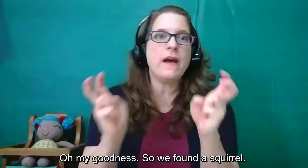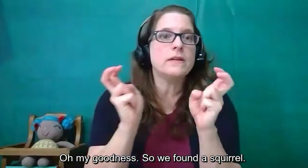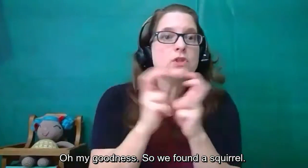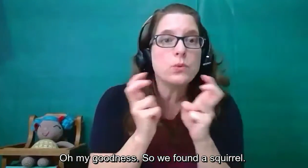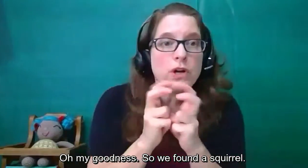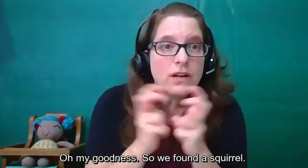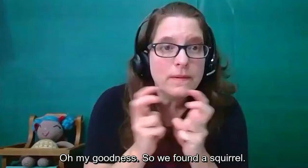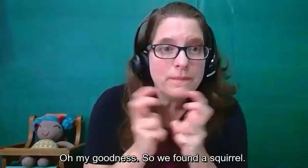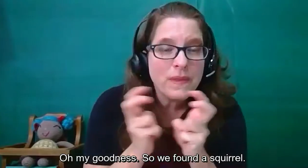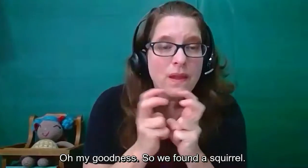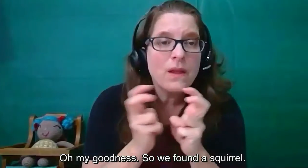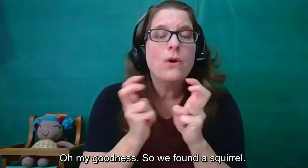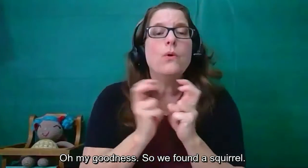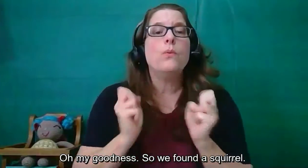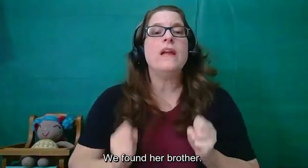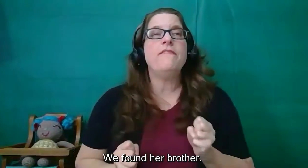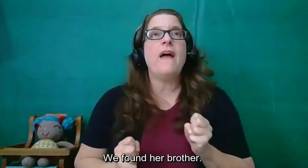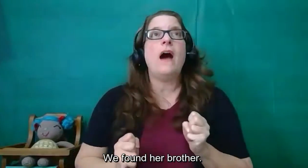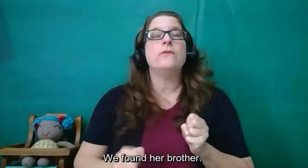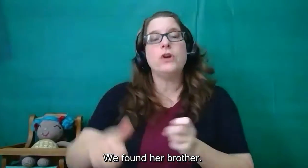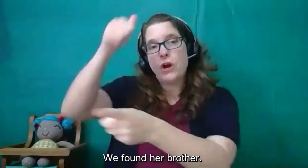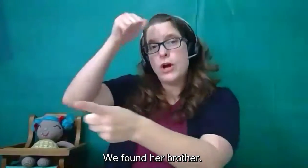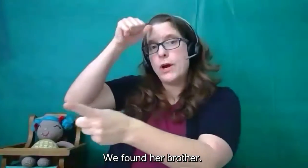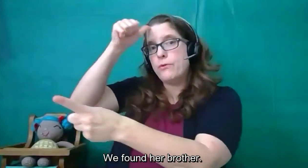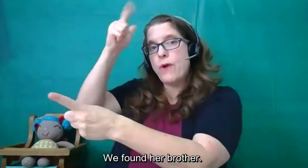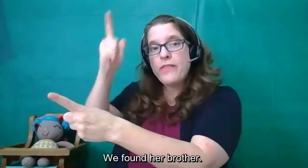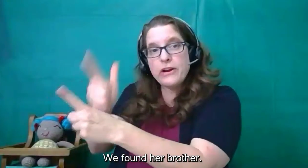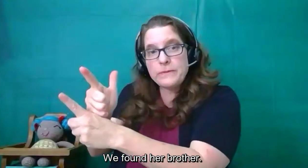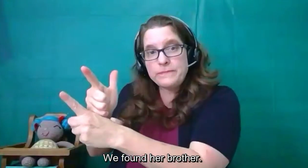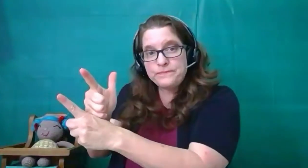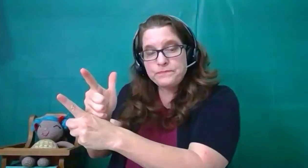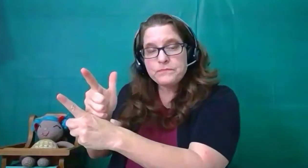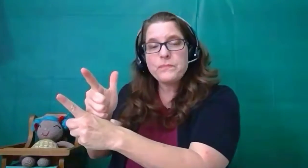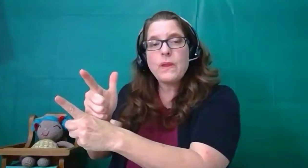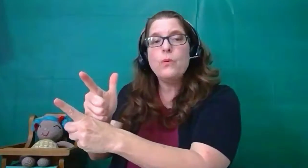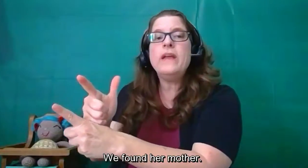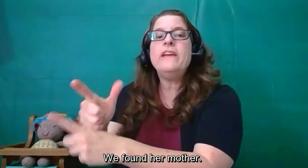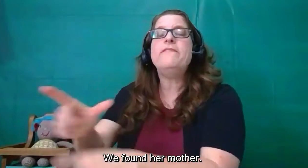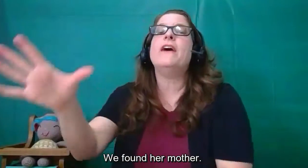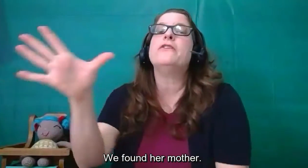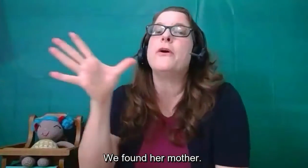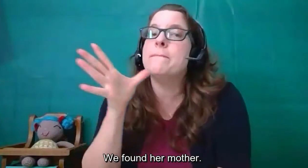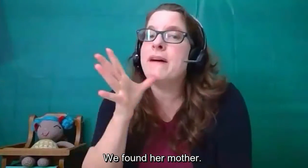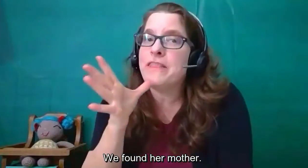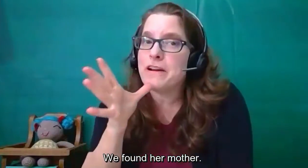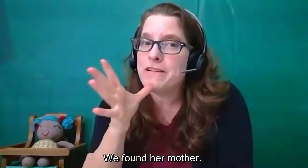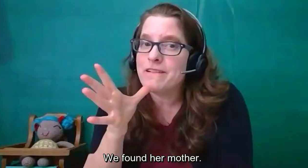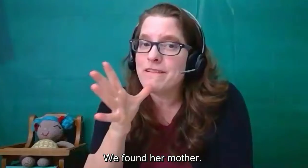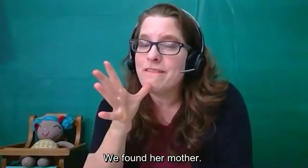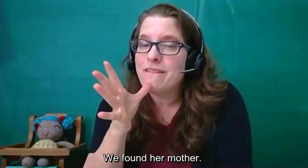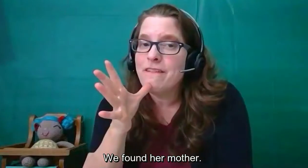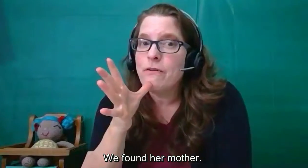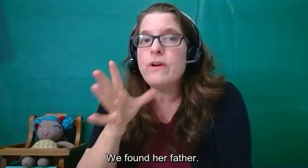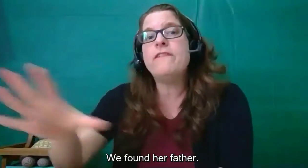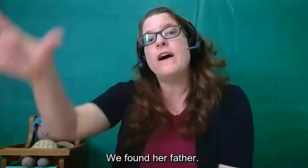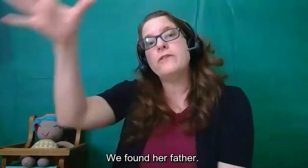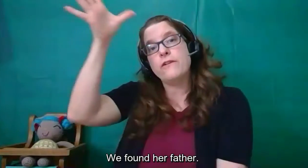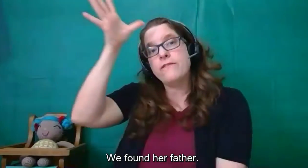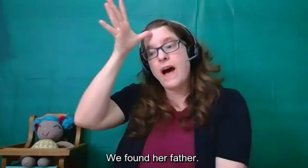a squirrel. We found her brother. We found her mother. We found her